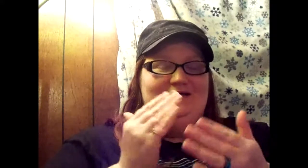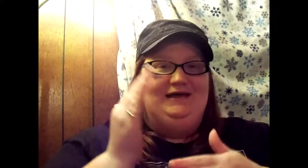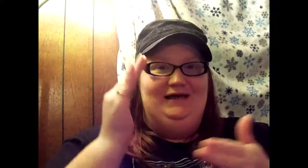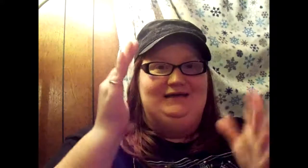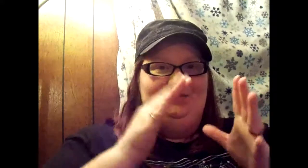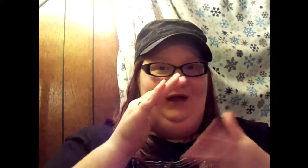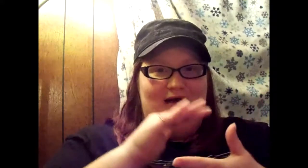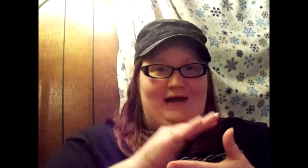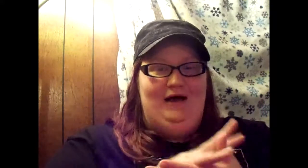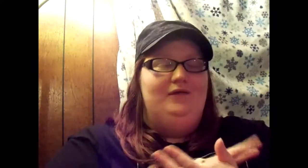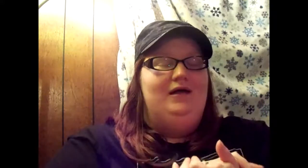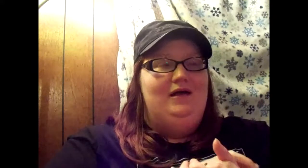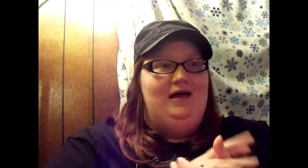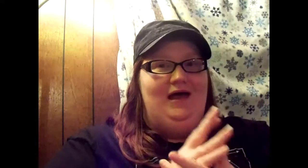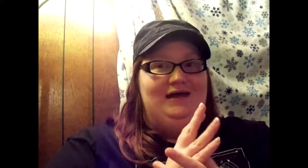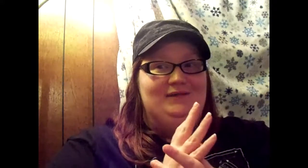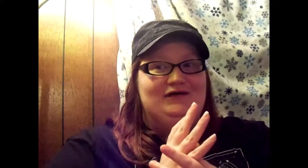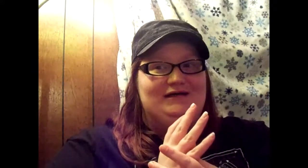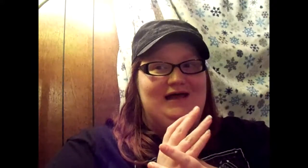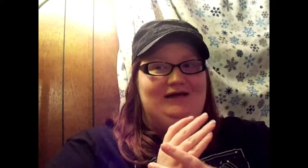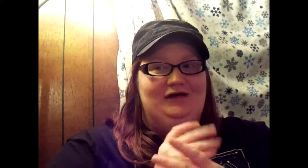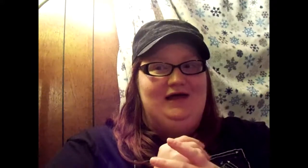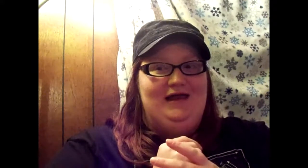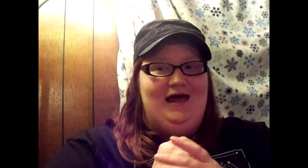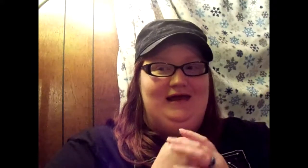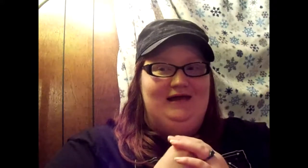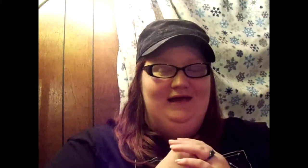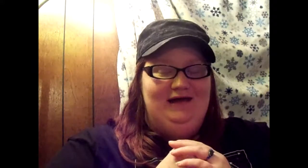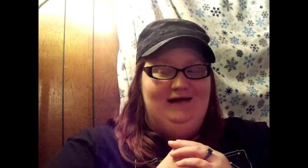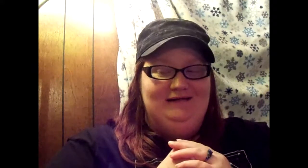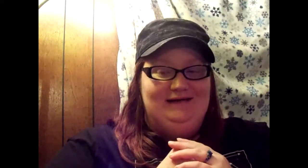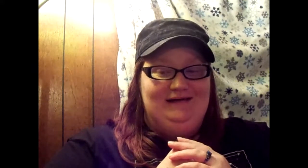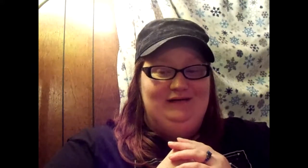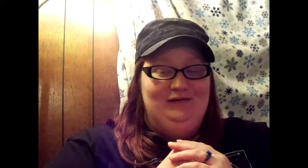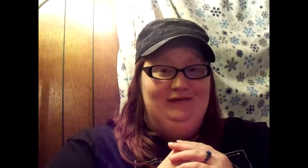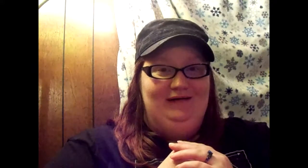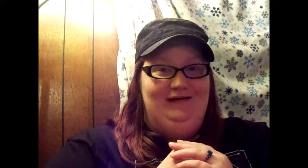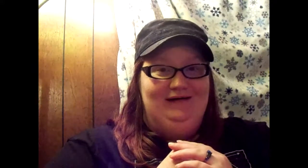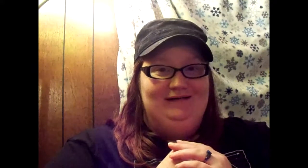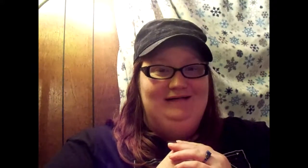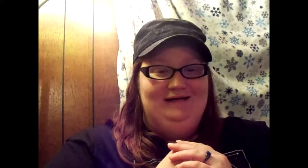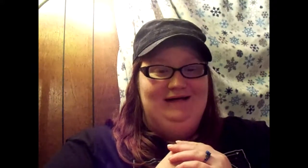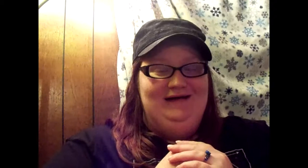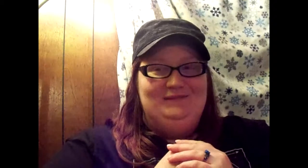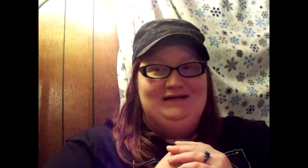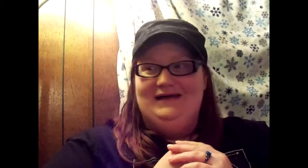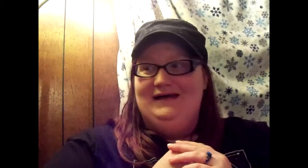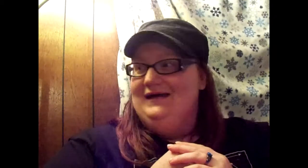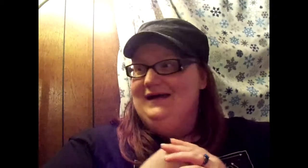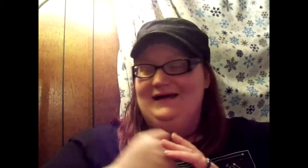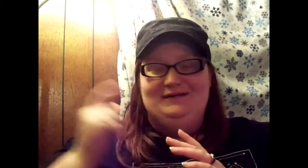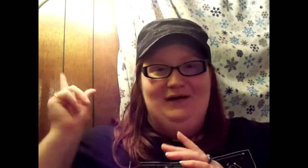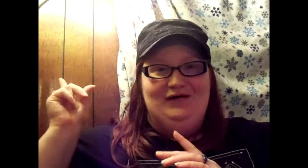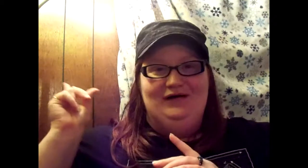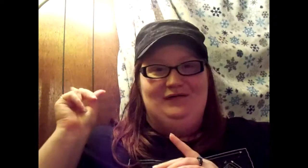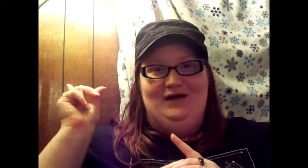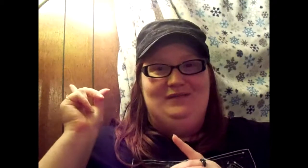readjusting it to flatten it out, and he was just kind of looking at it. I was like, cool, huh? And I'm just thinking, his mother and